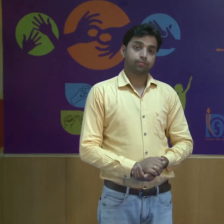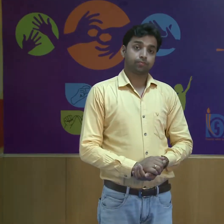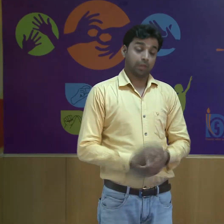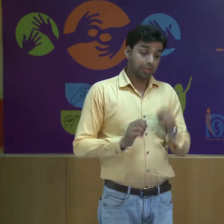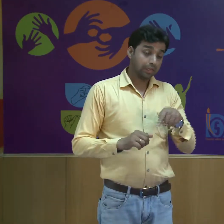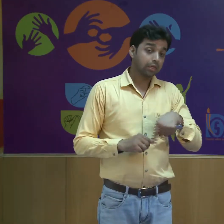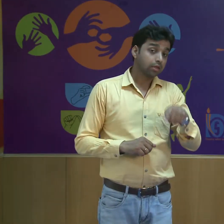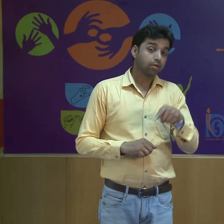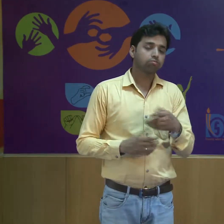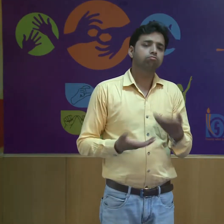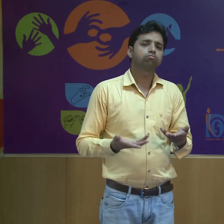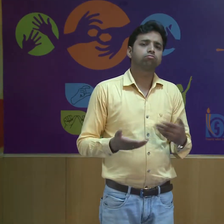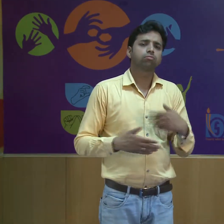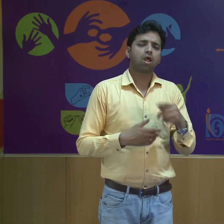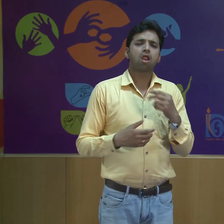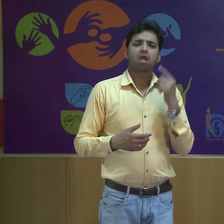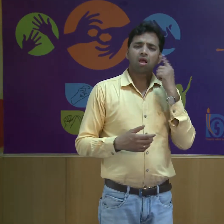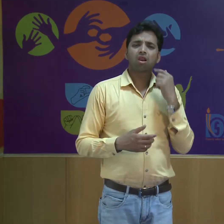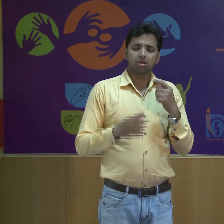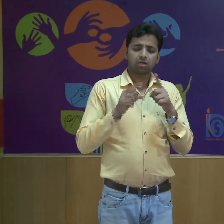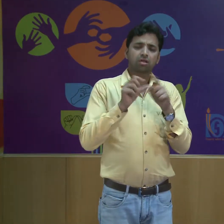They were generally dark in color,